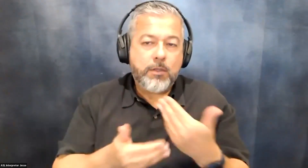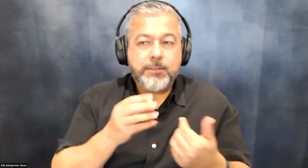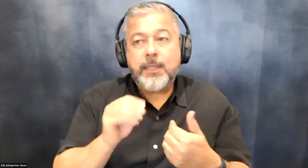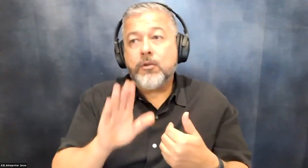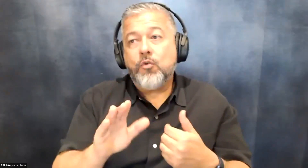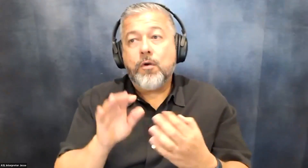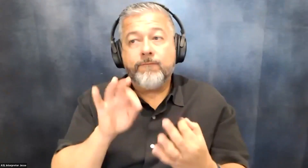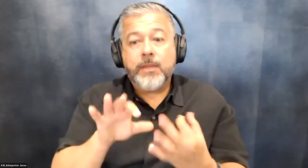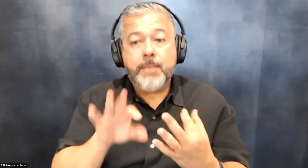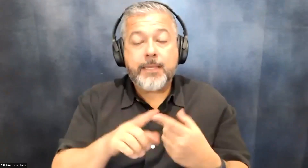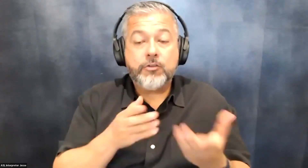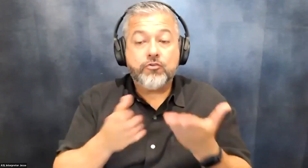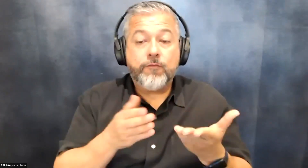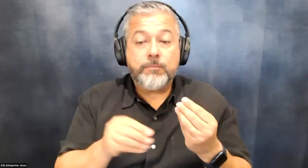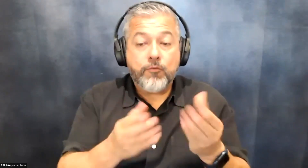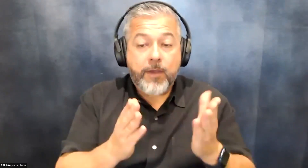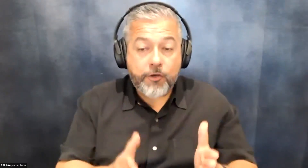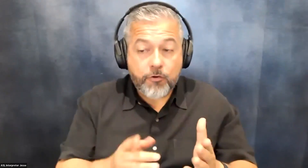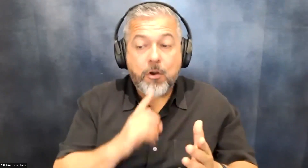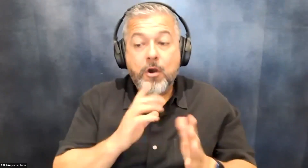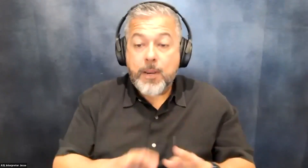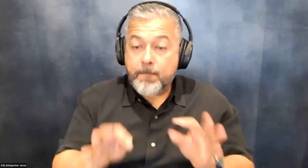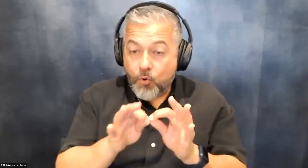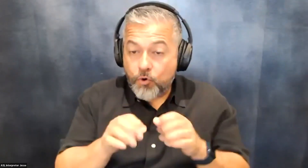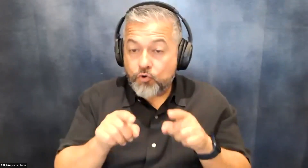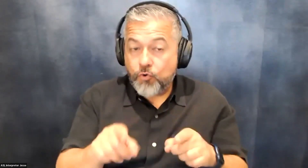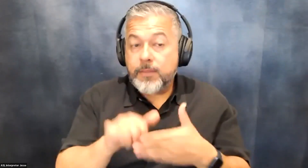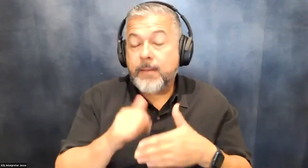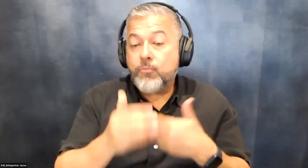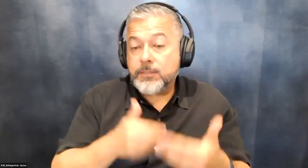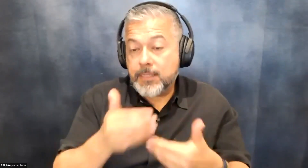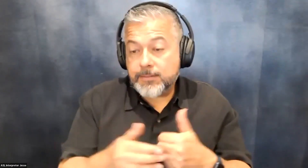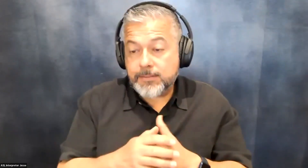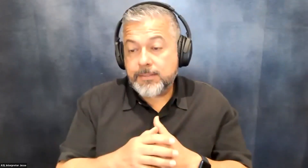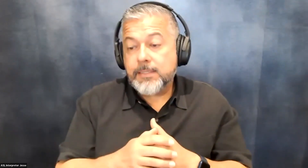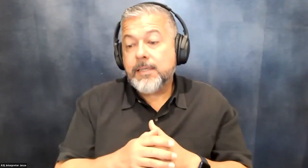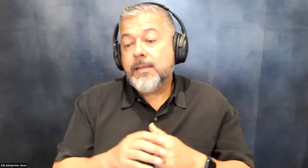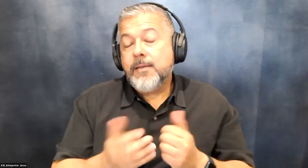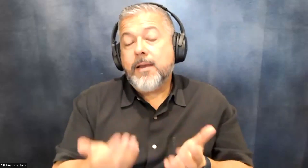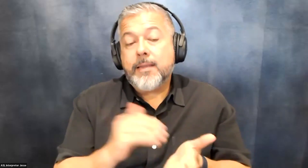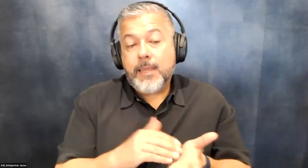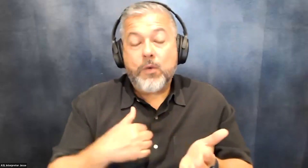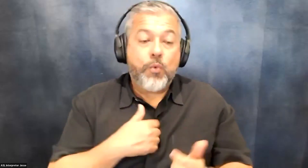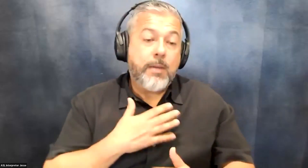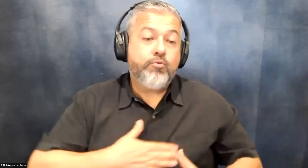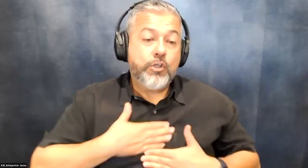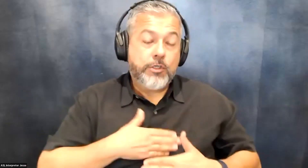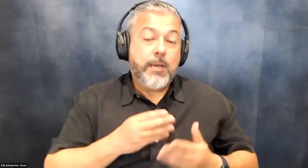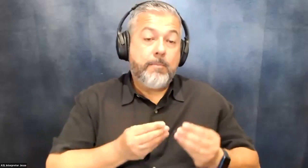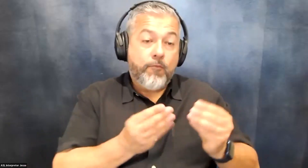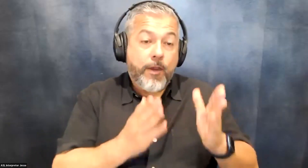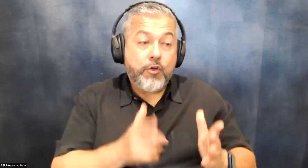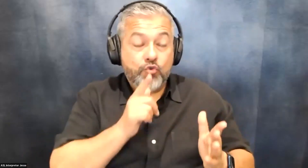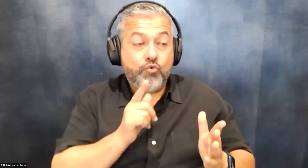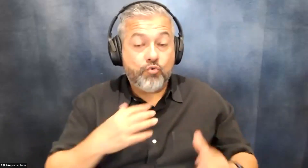as service providers will be very important during that process. And again, we appreciate those providers that have stepped forward